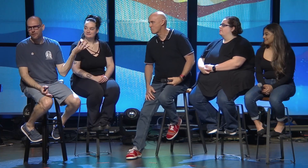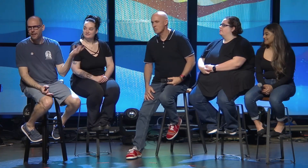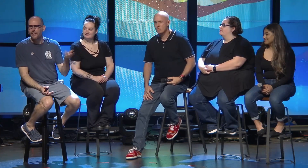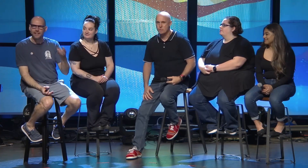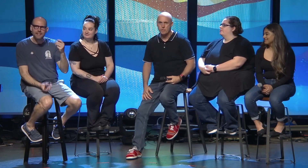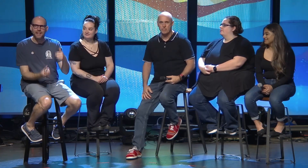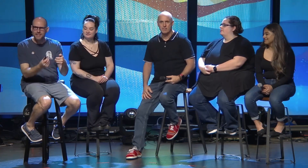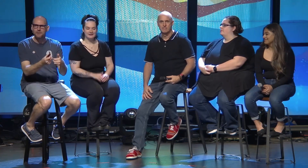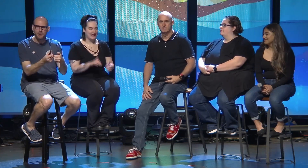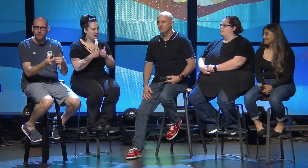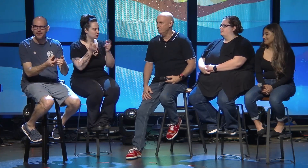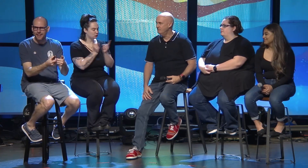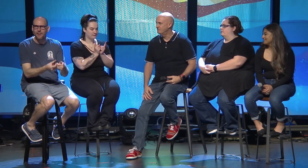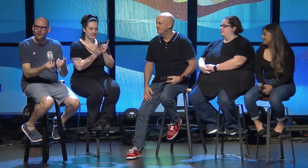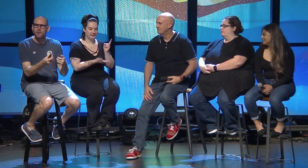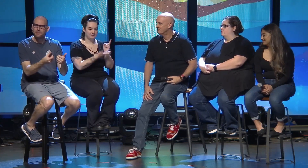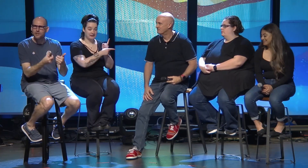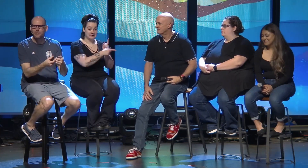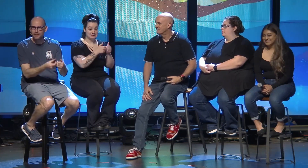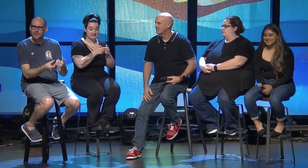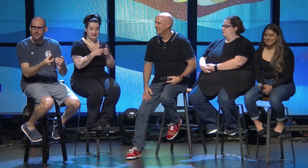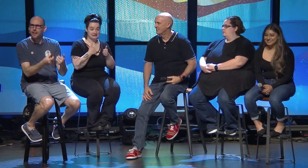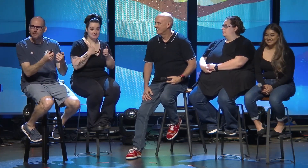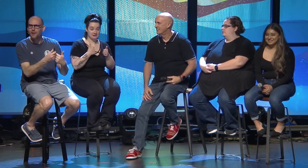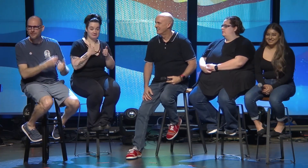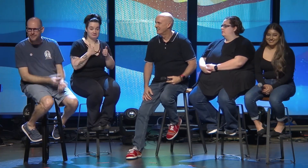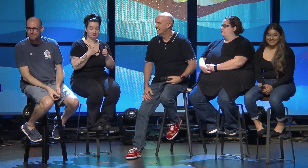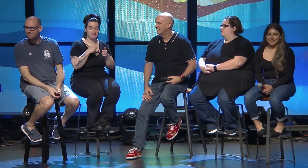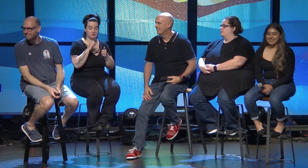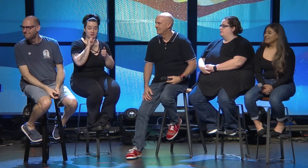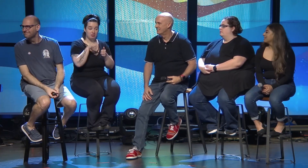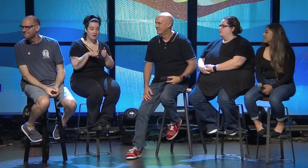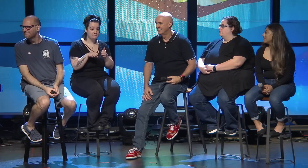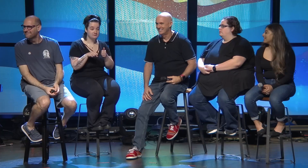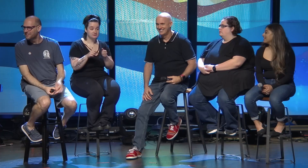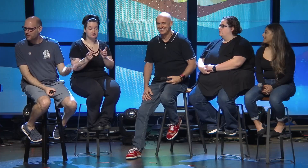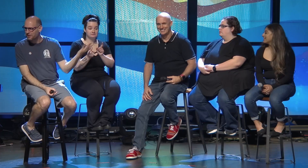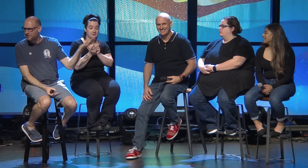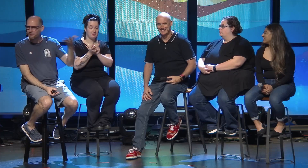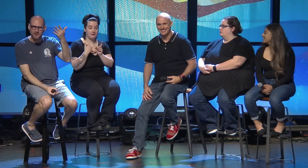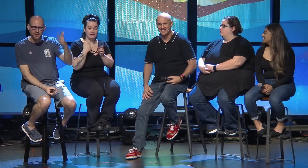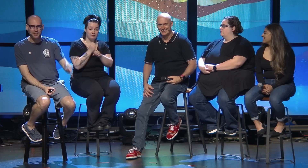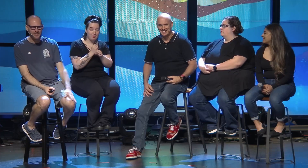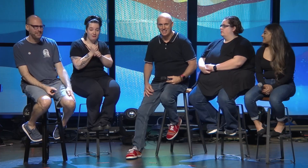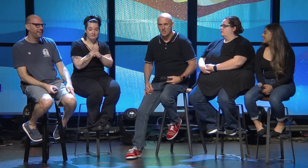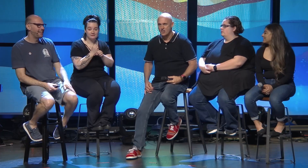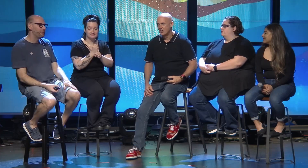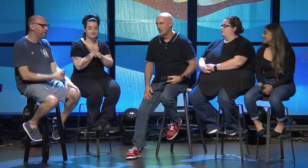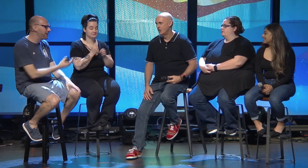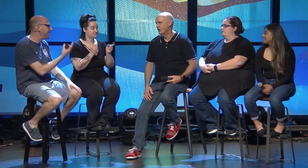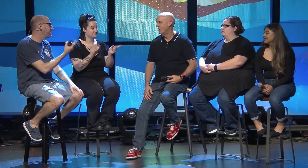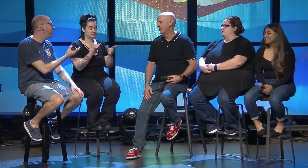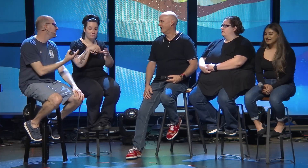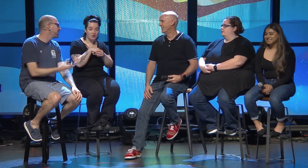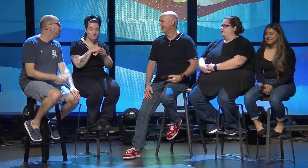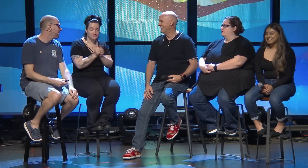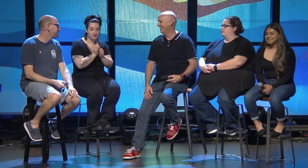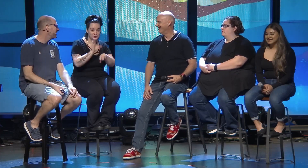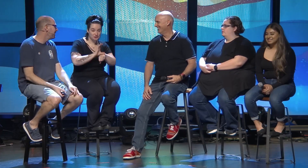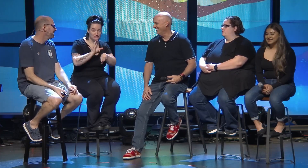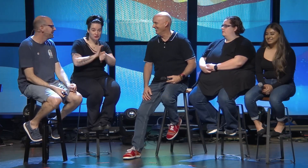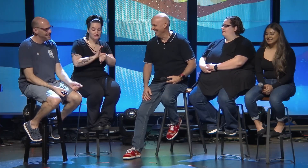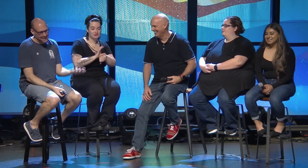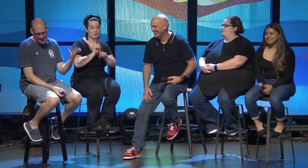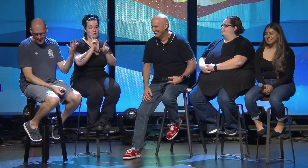this Jeffrey guy? He texted me one day, oh, I'm at church. I'd love to have coffee. So Jeffrey's part of our church, and we went and had coffee a couple